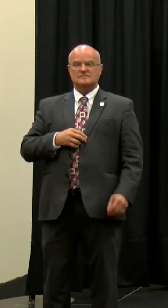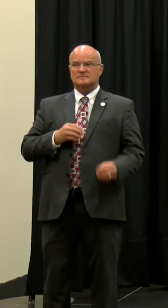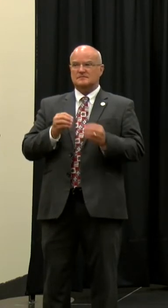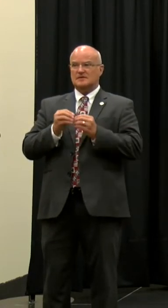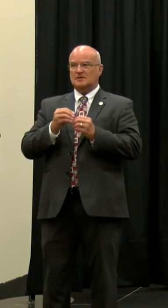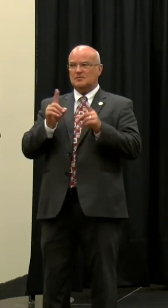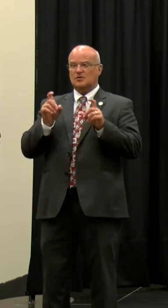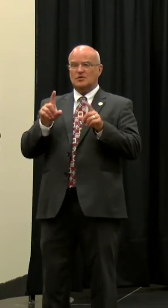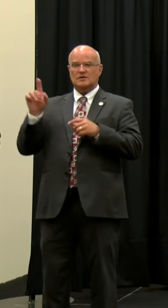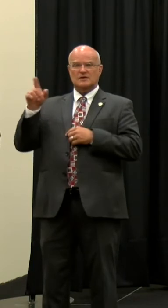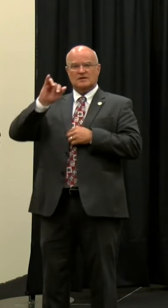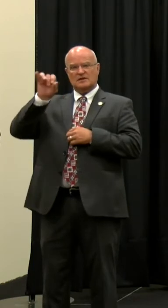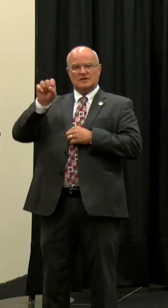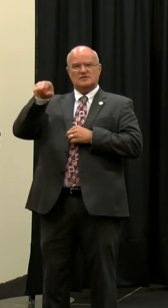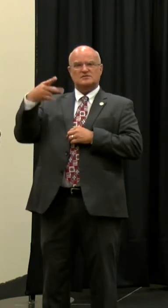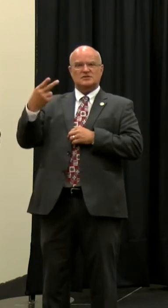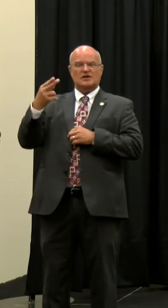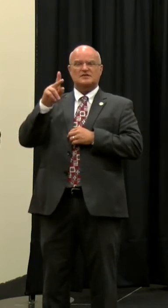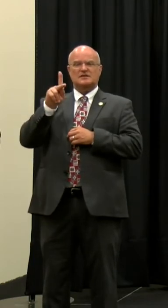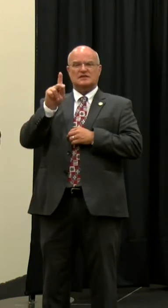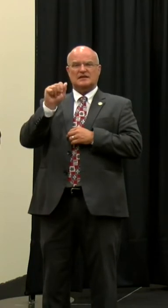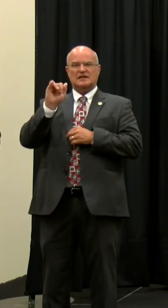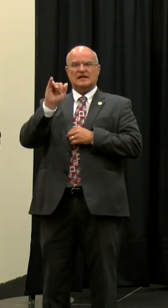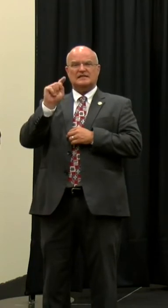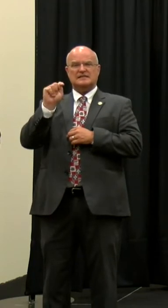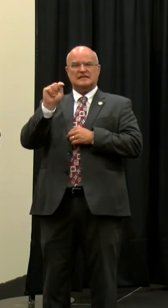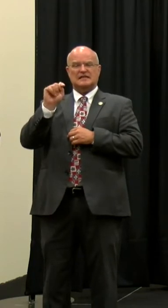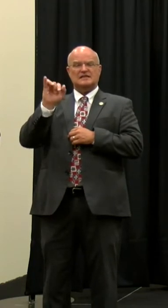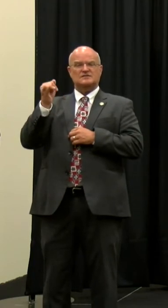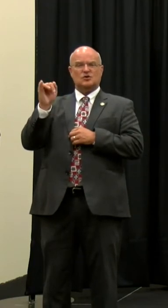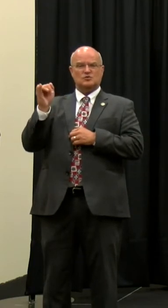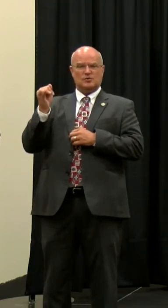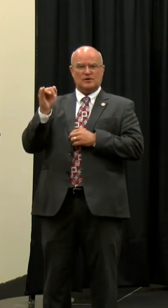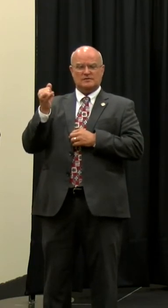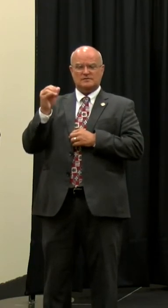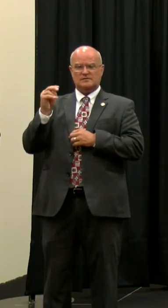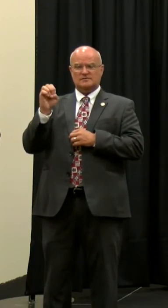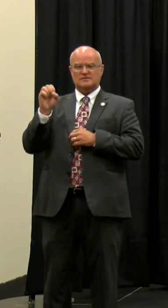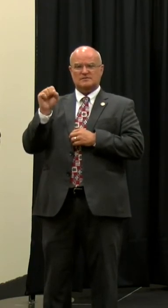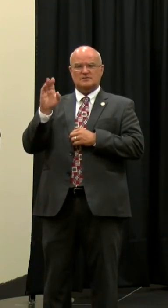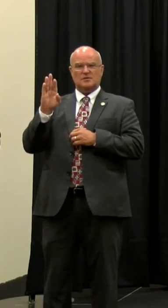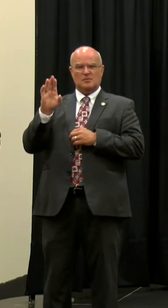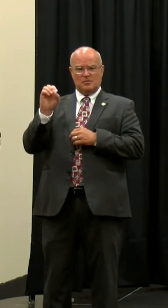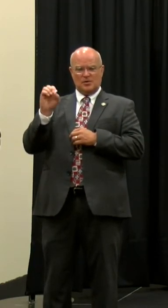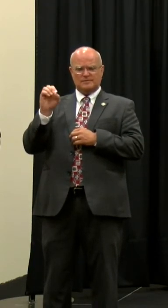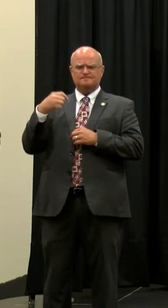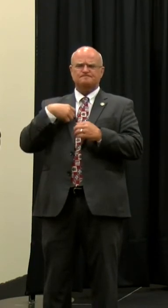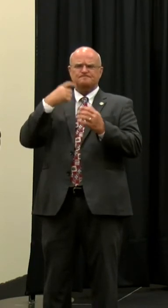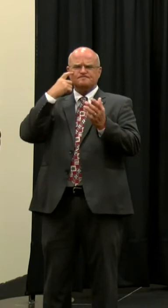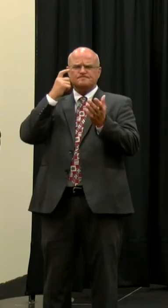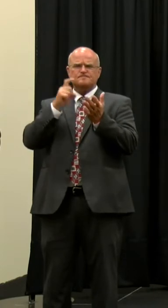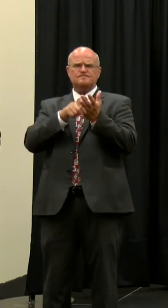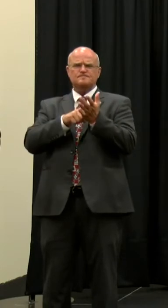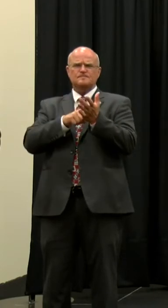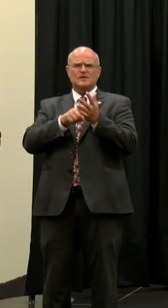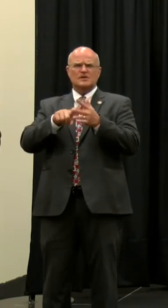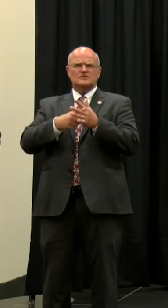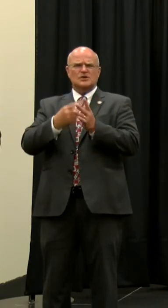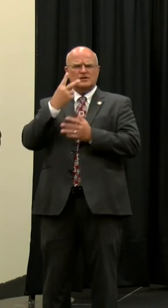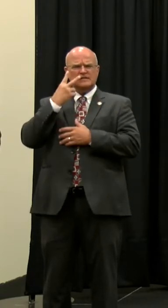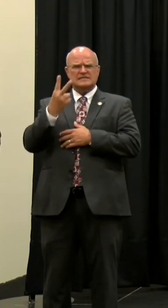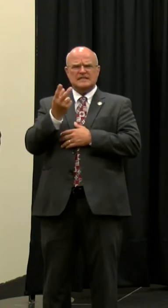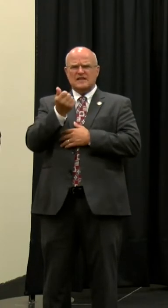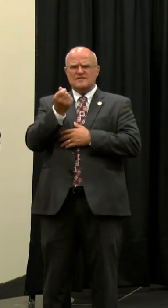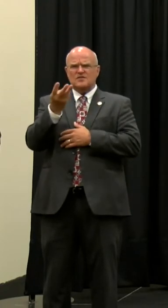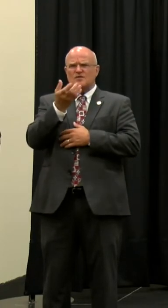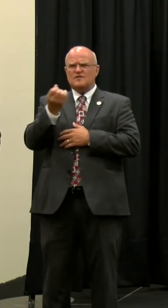Any other Hey, questions? Governor, it's Josh Wyden, at KAIT in Jonesboro. Something that I noted was we're starting to see